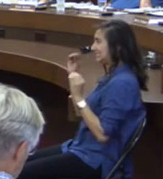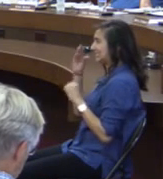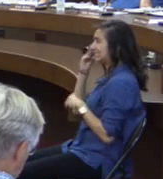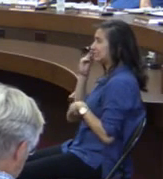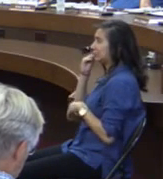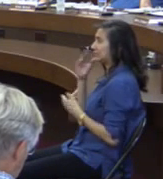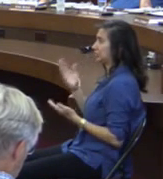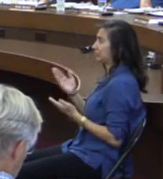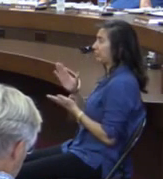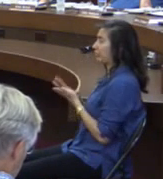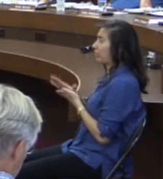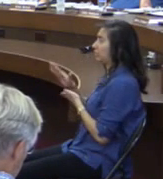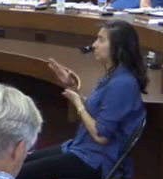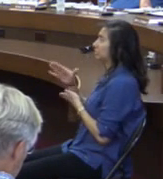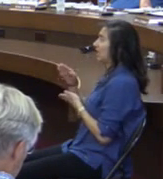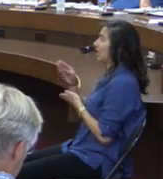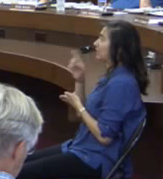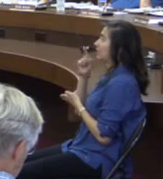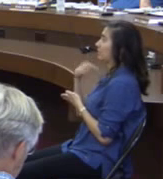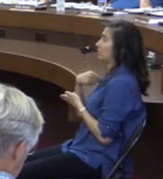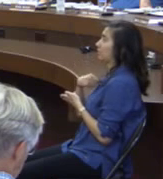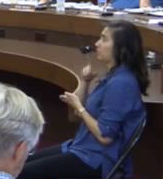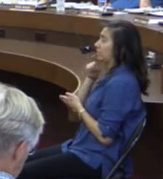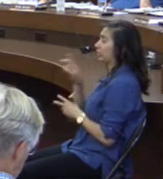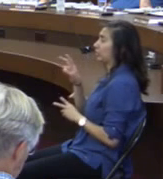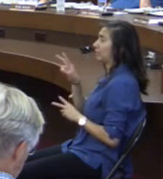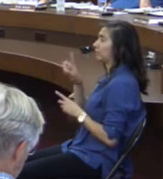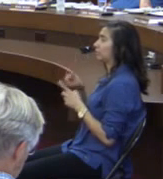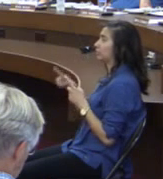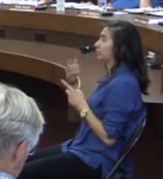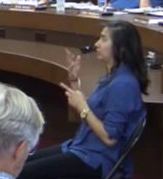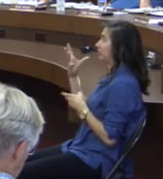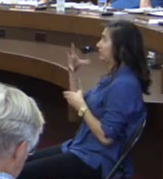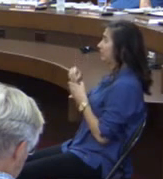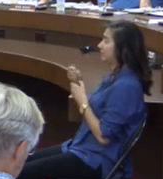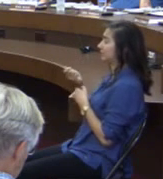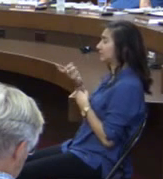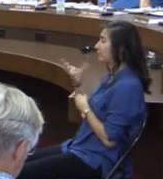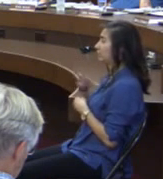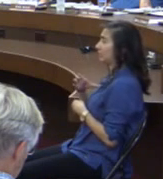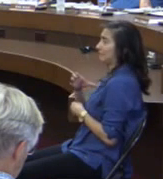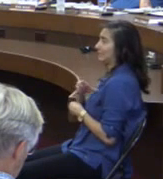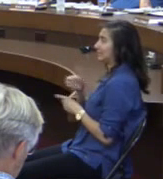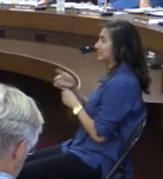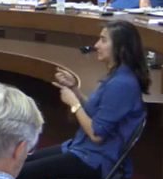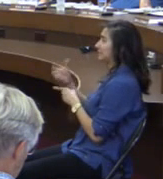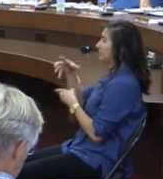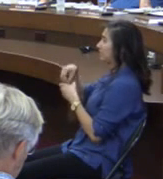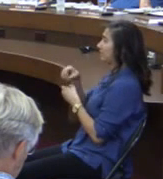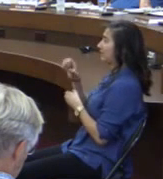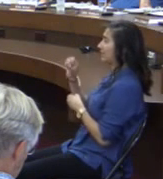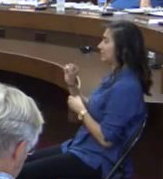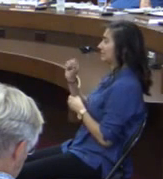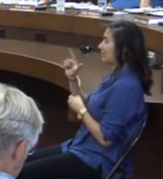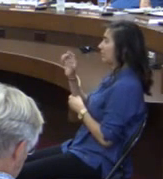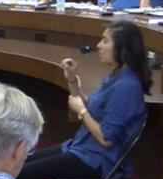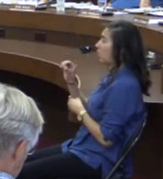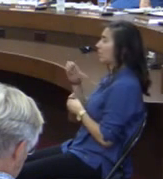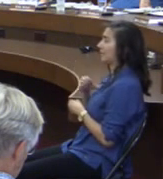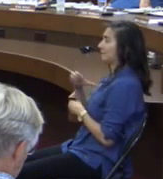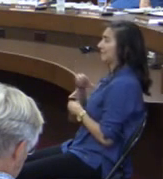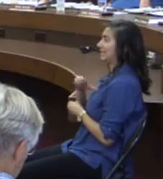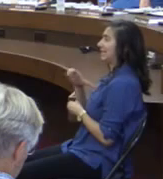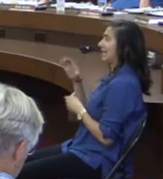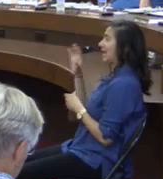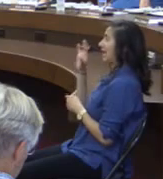college, and we're looking forward to having him on several committees because he's already been on an SLO committee at